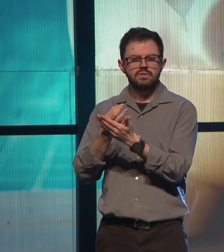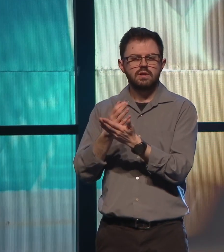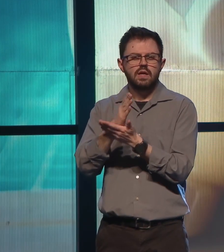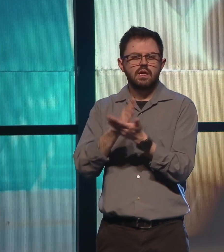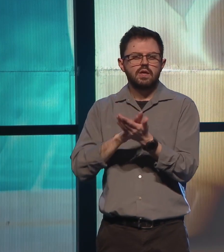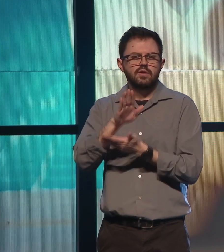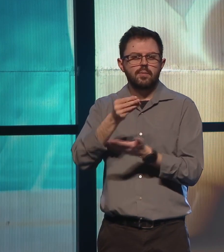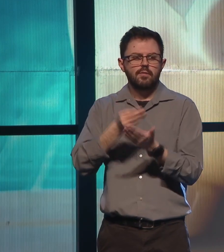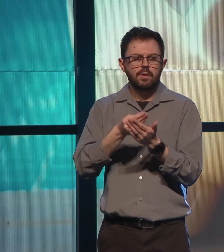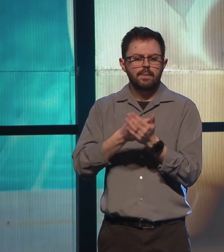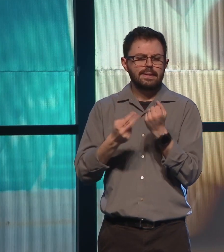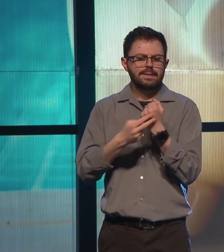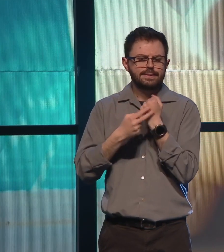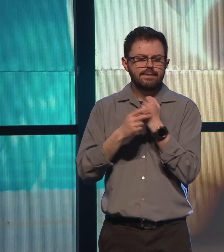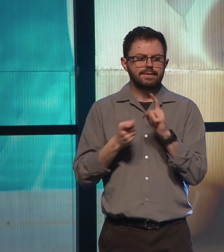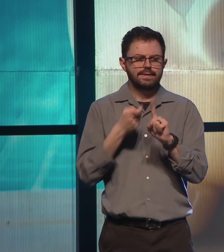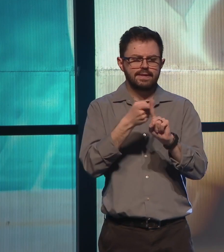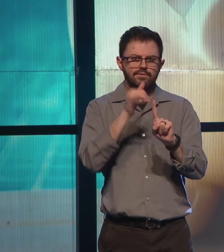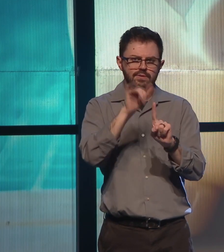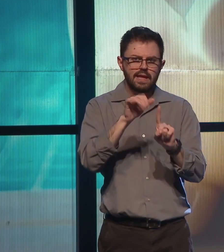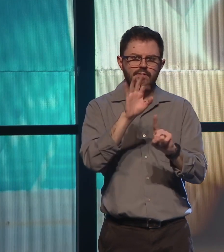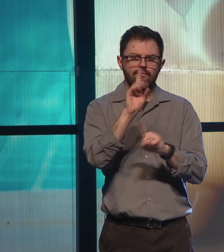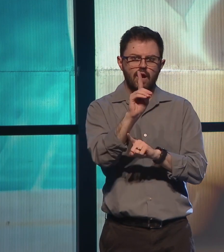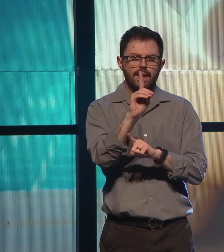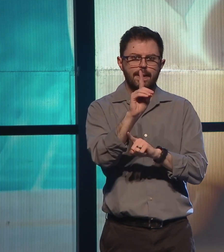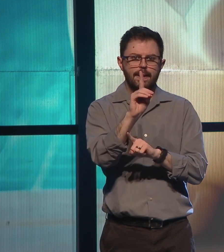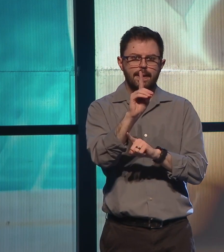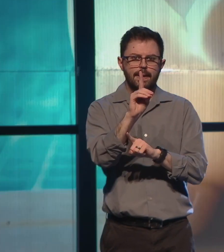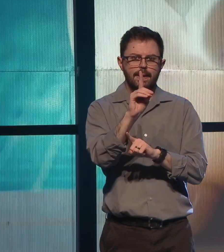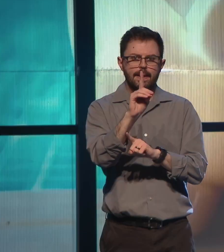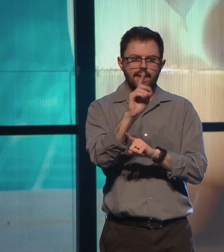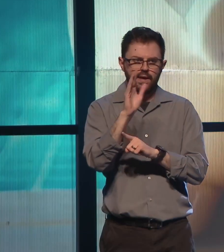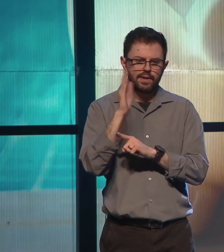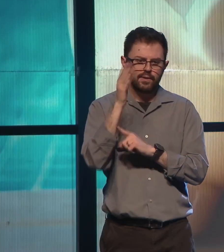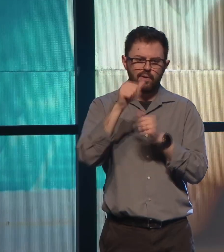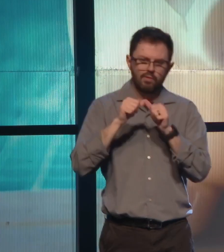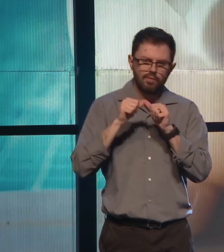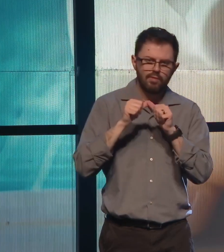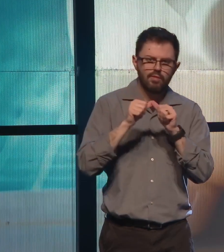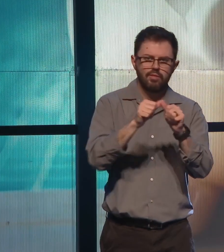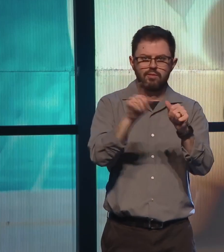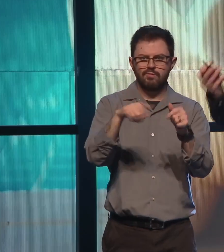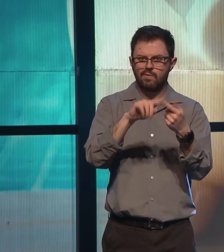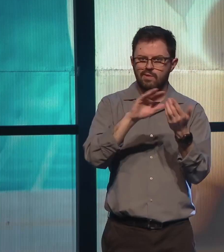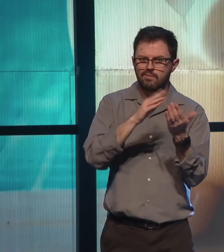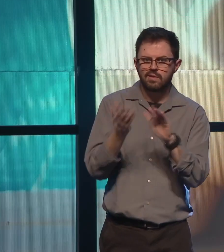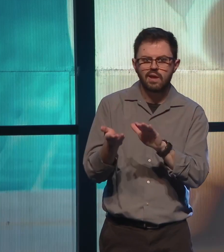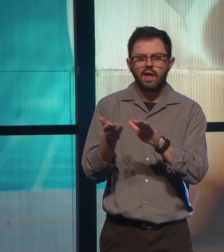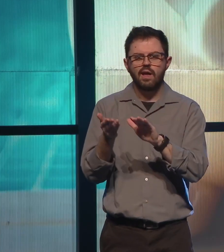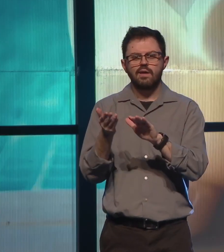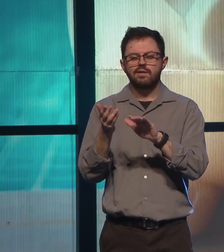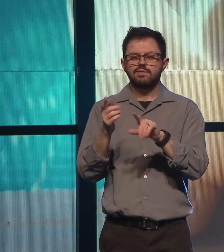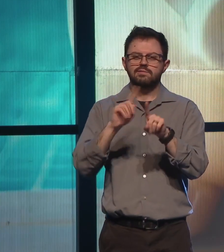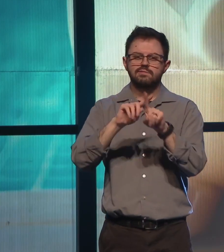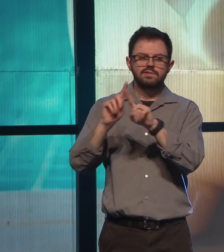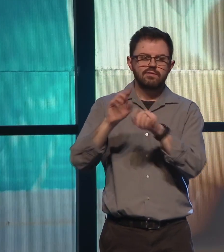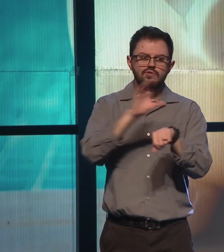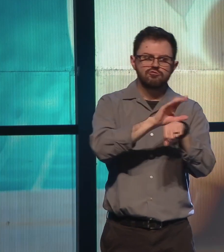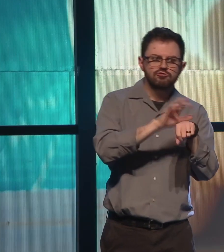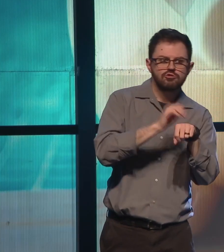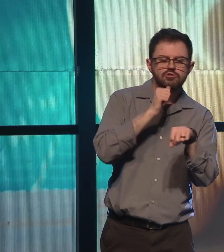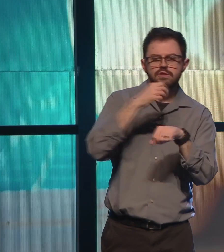fund because it will go on beyond you. And just as a leader of a nonprofit, the church is a nonprofit, I've led other nonprofits, like those